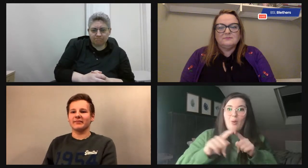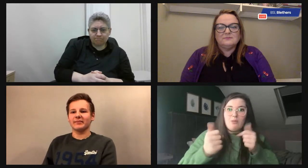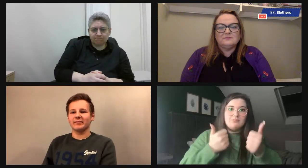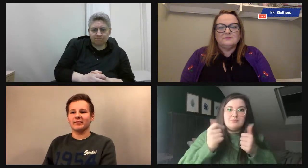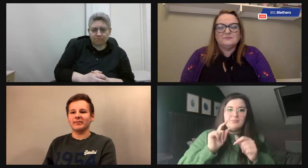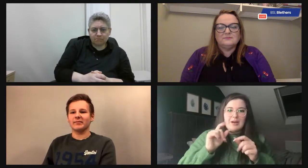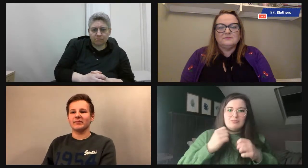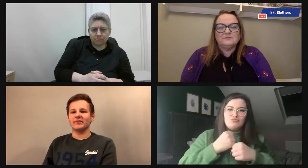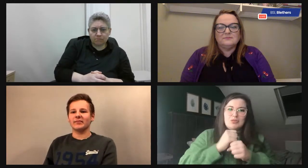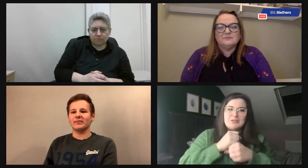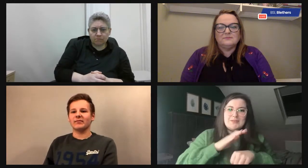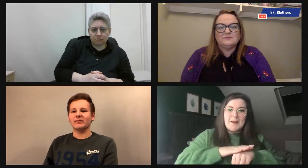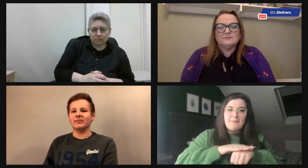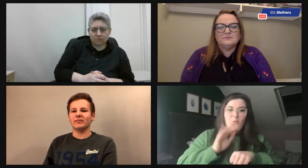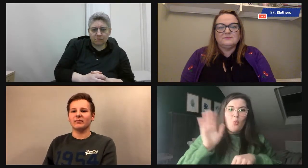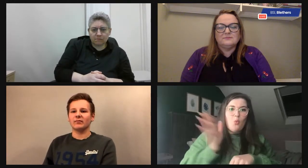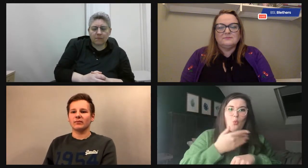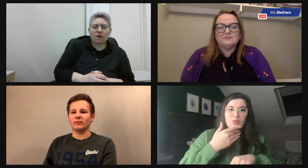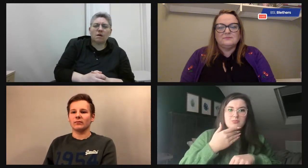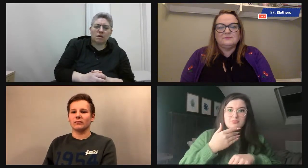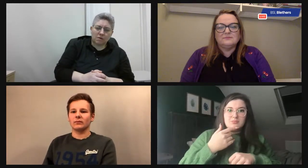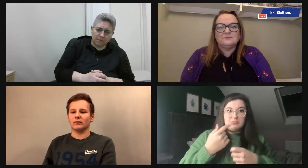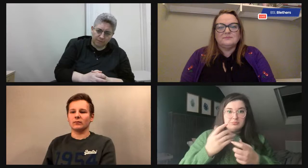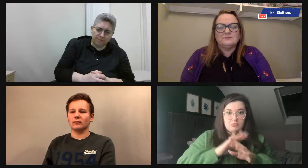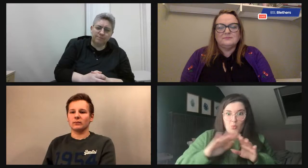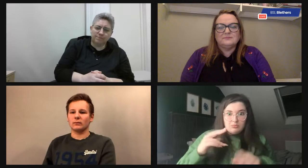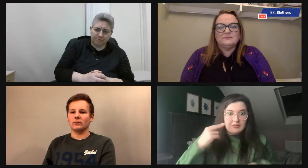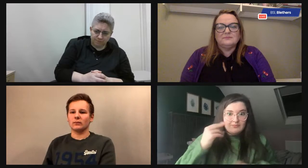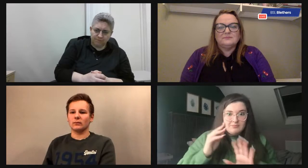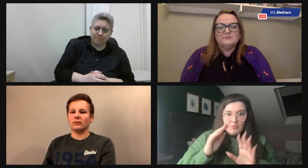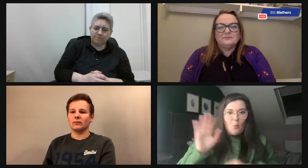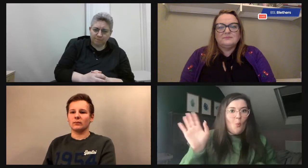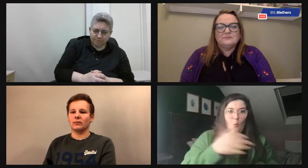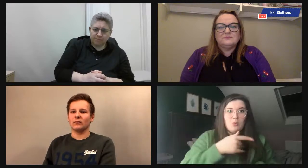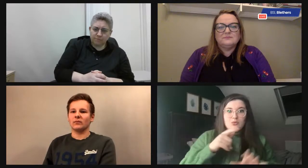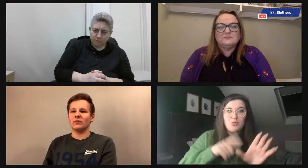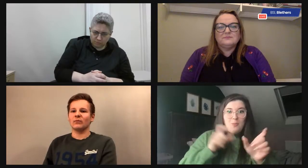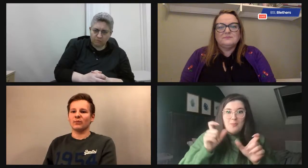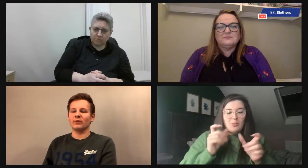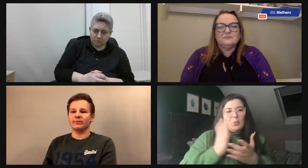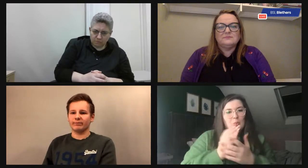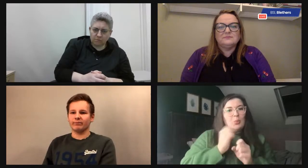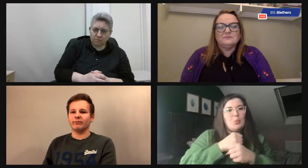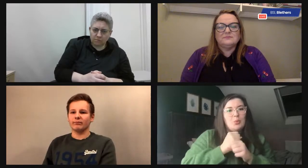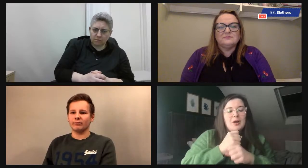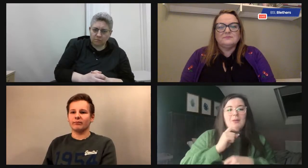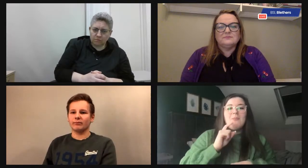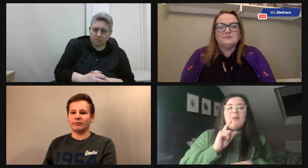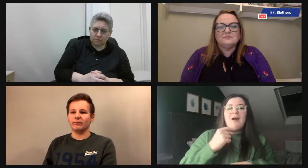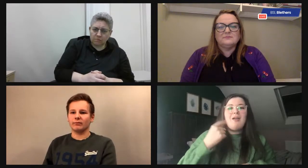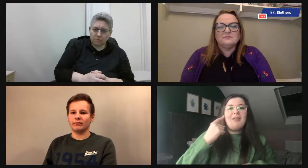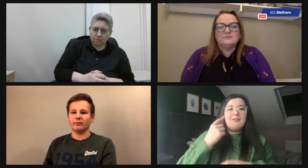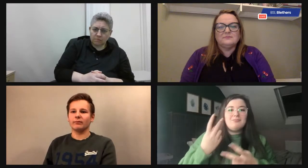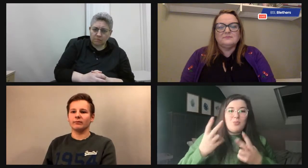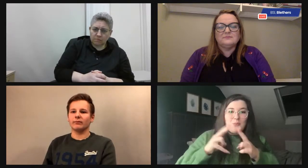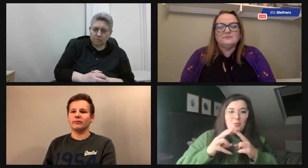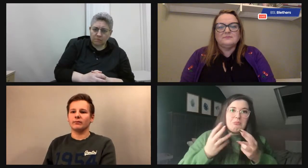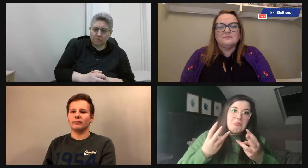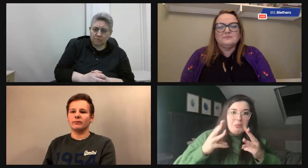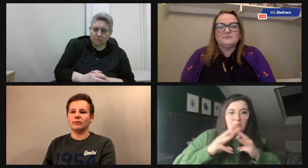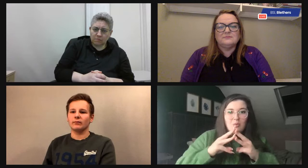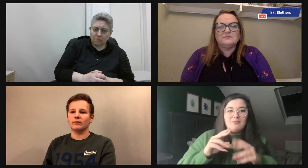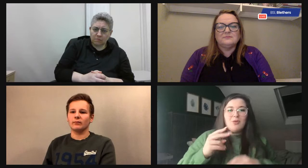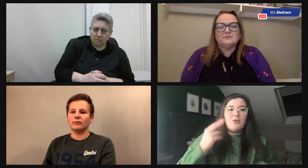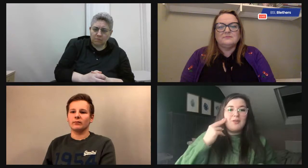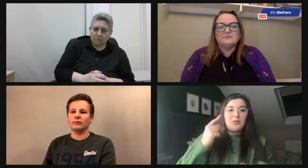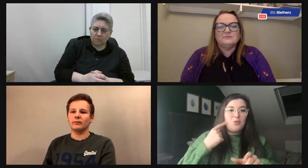the SQA exams I had at that time, that was the most popular time for people being stressed, not just deaf young people,